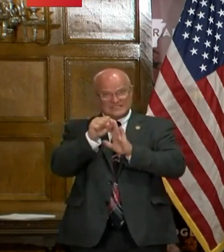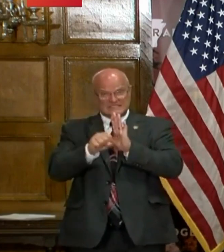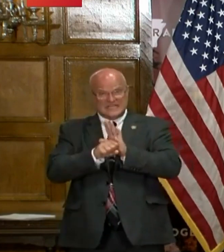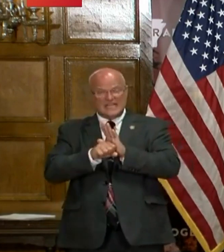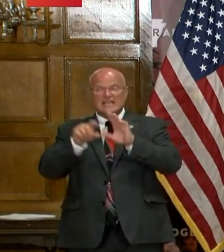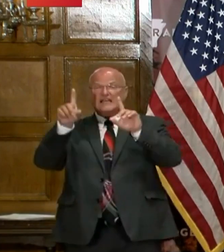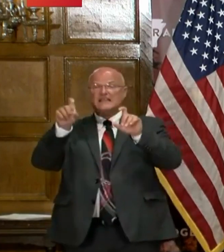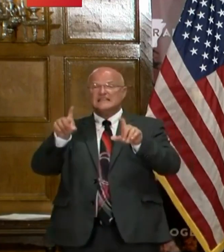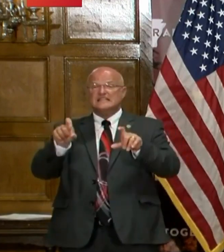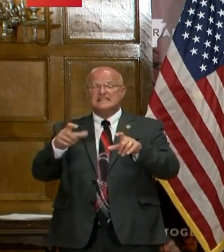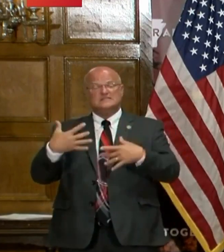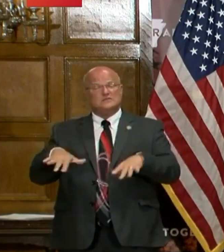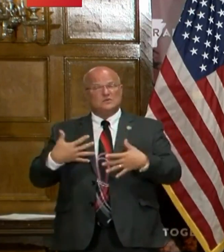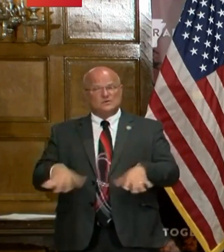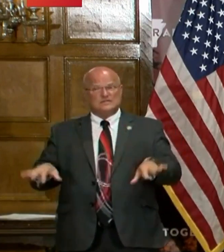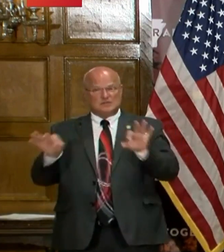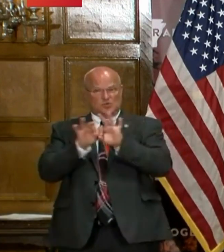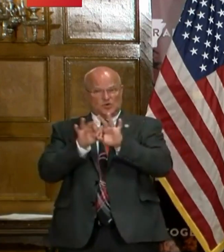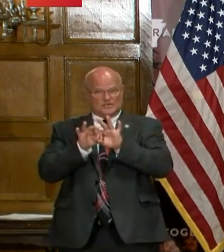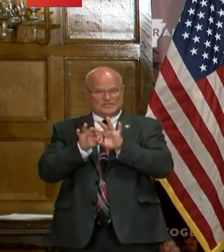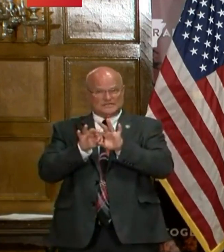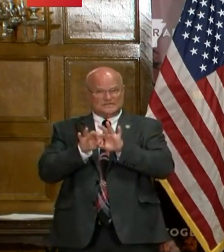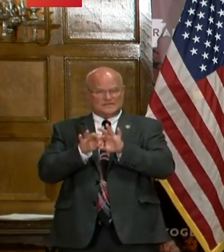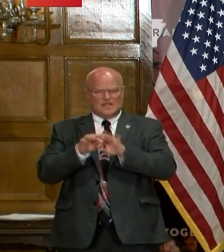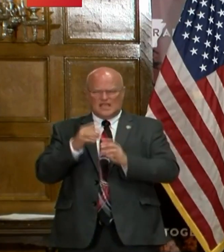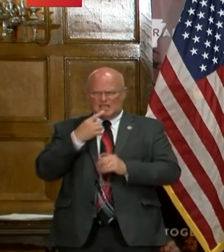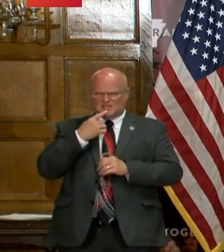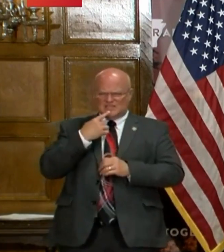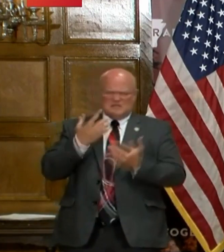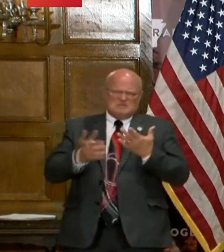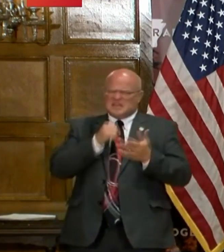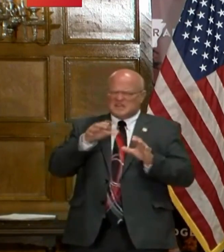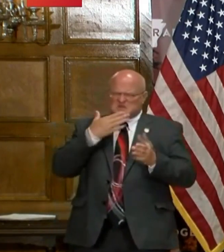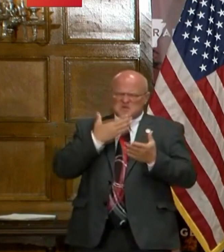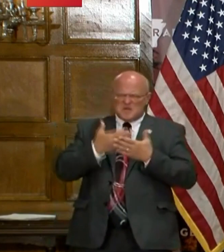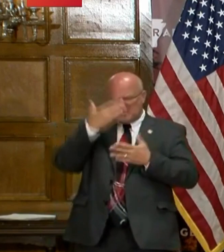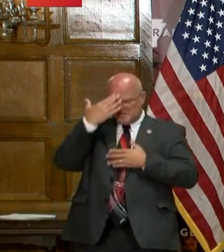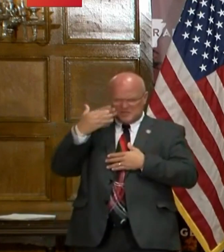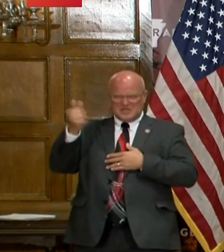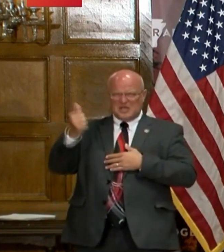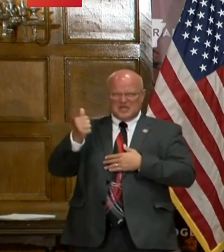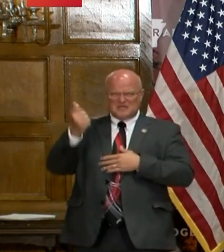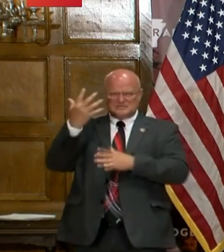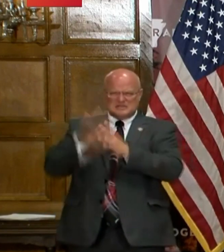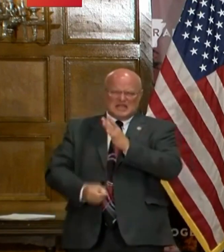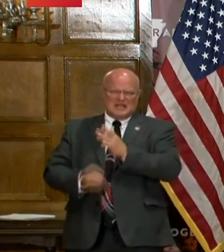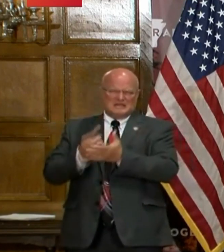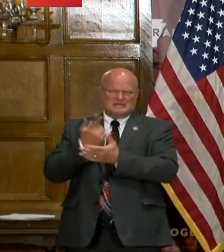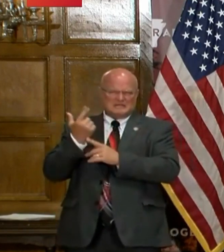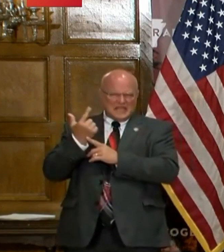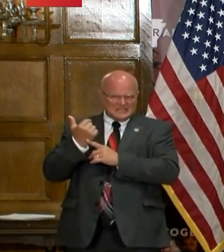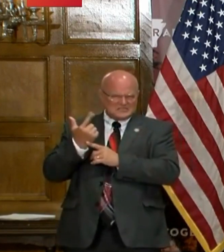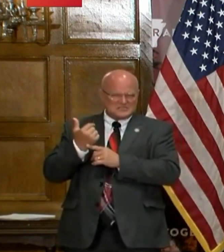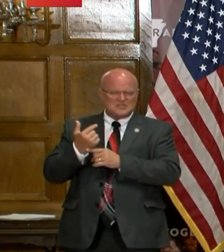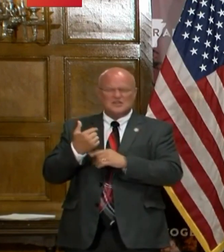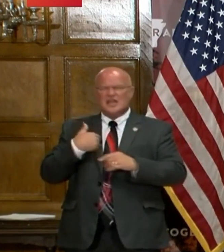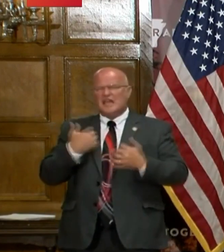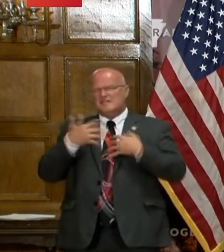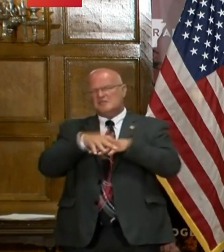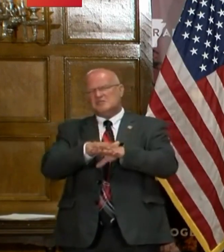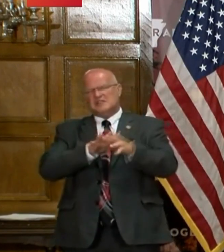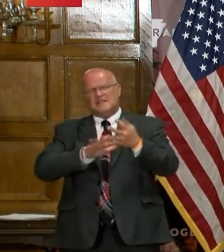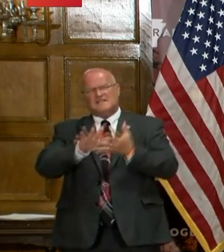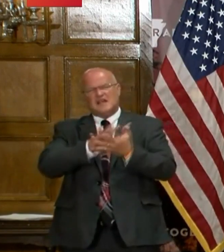the testing is very, very important. And you say, well, they might not do that well because you were out last year. We've got a